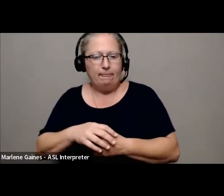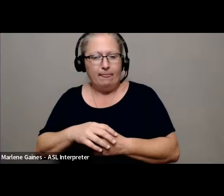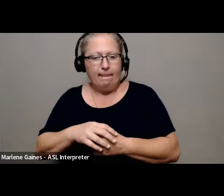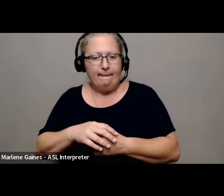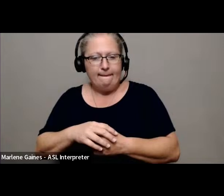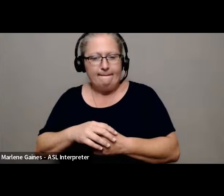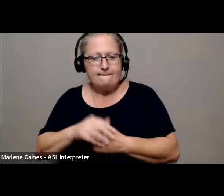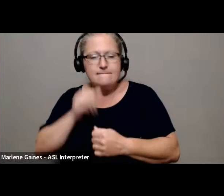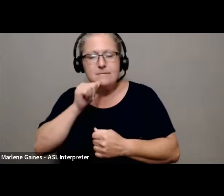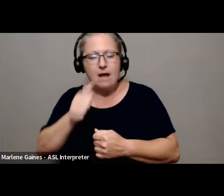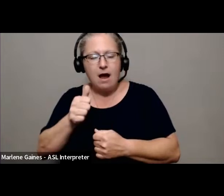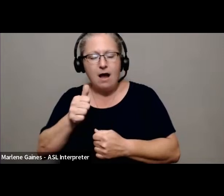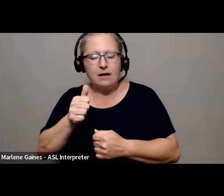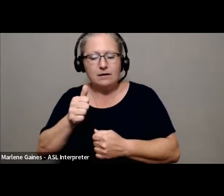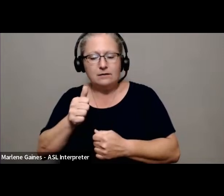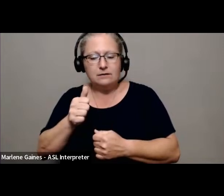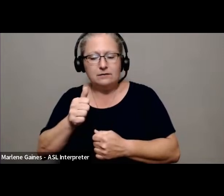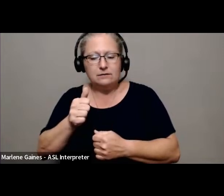it's not